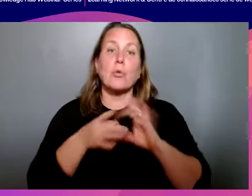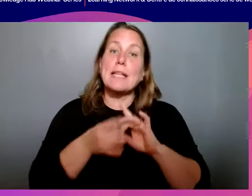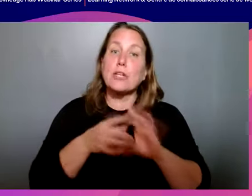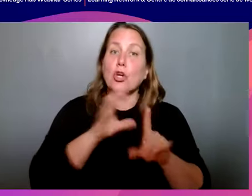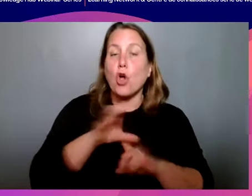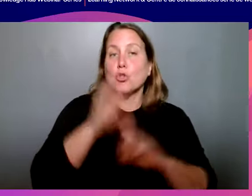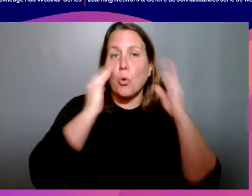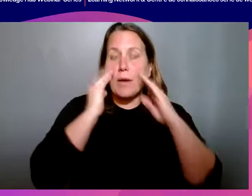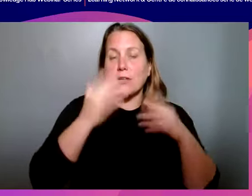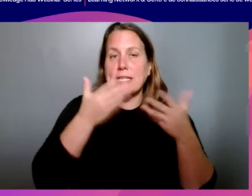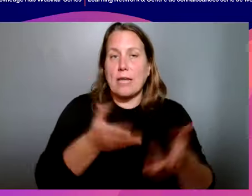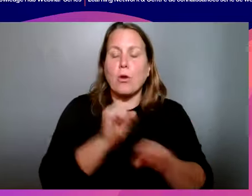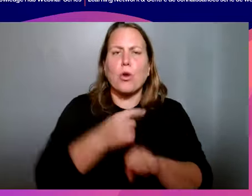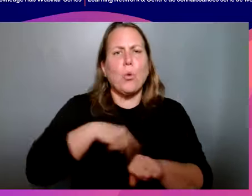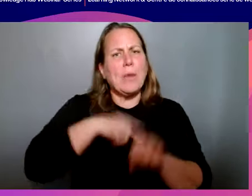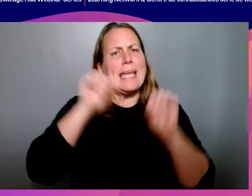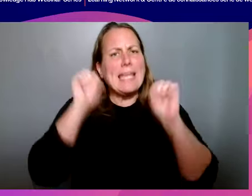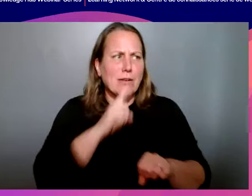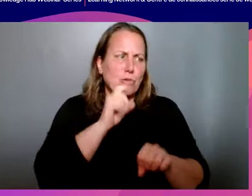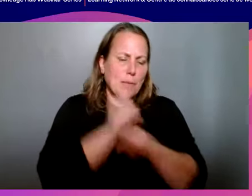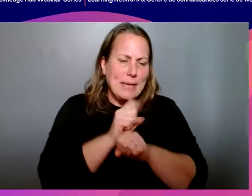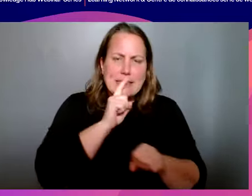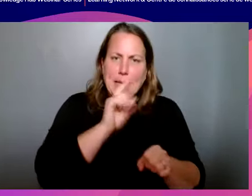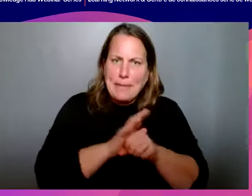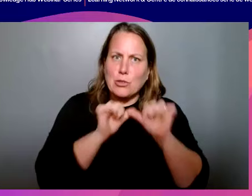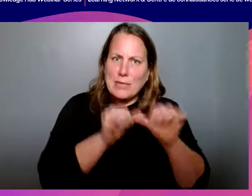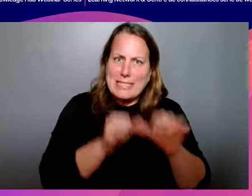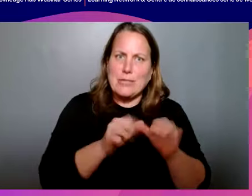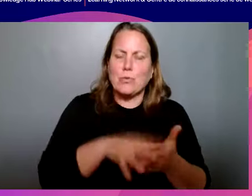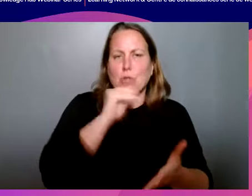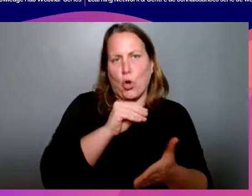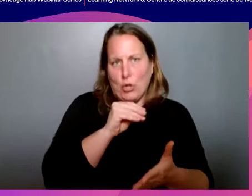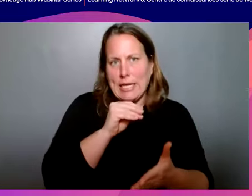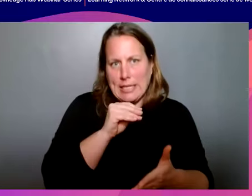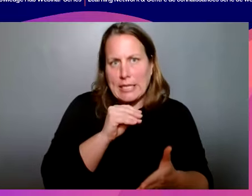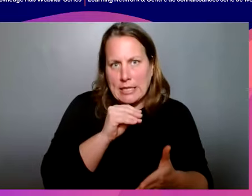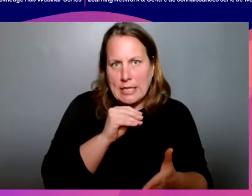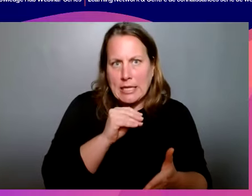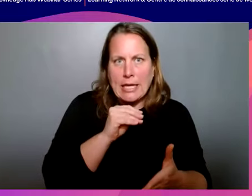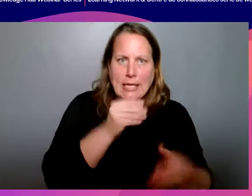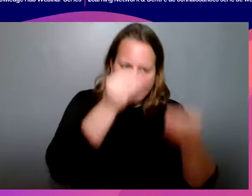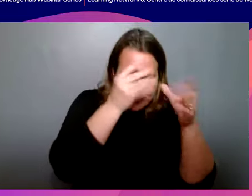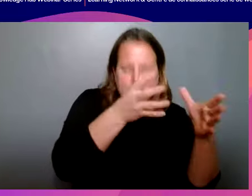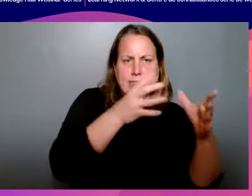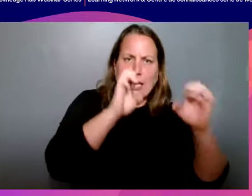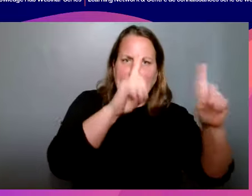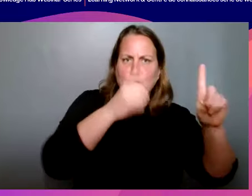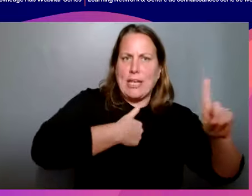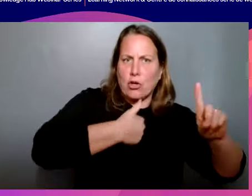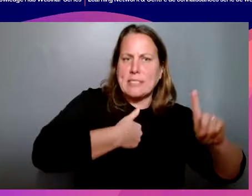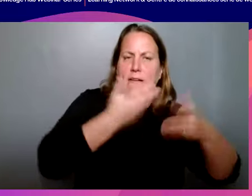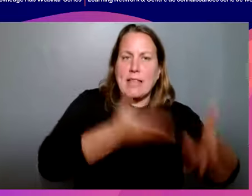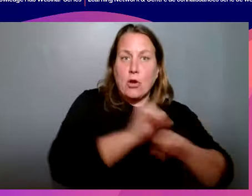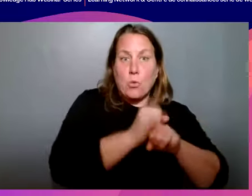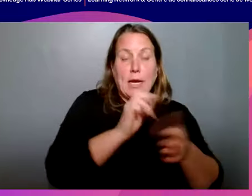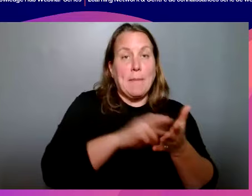commit to continuous learning. And so this could be, broad range equity